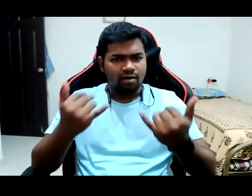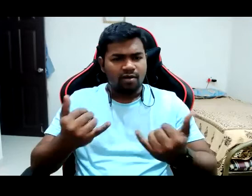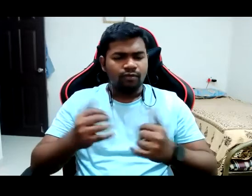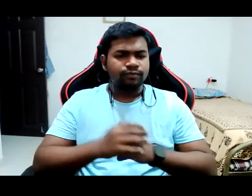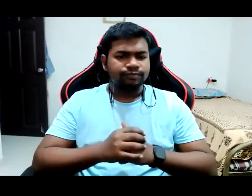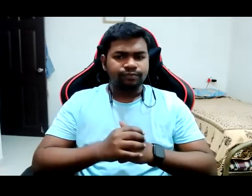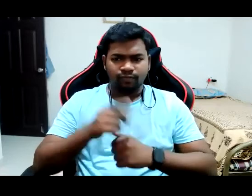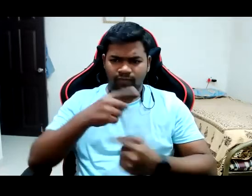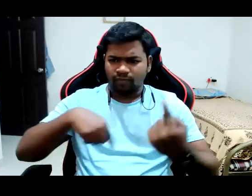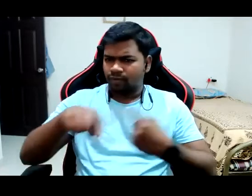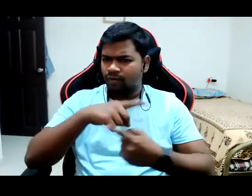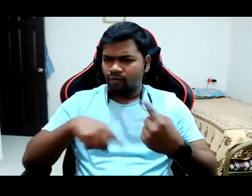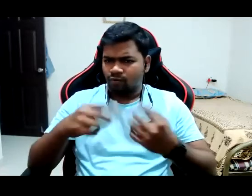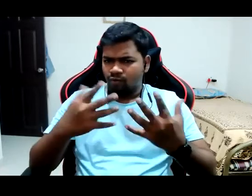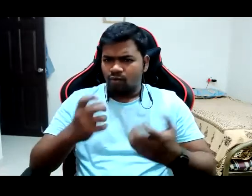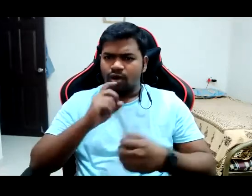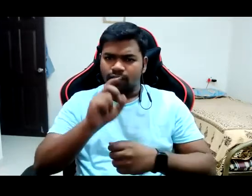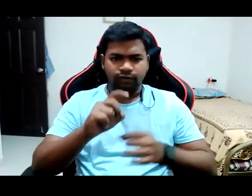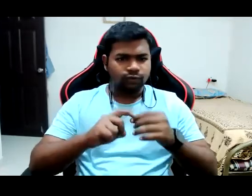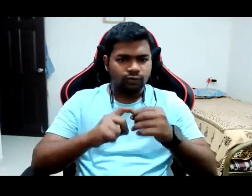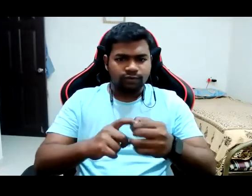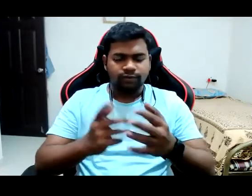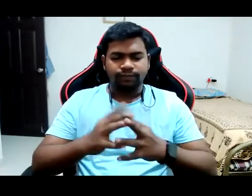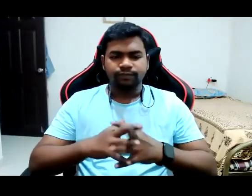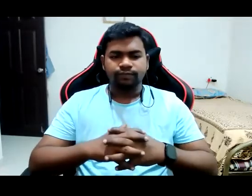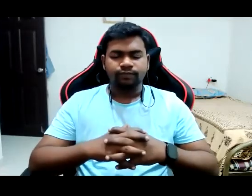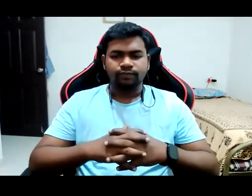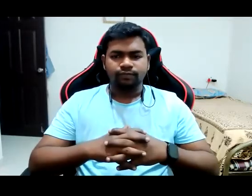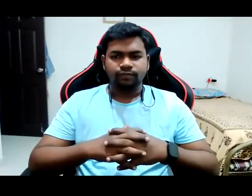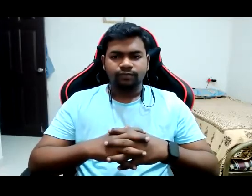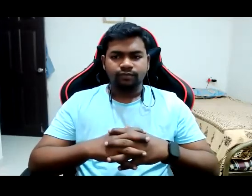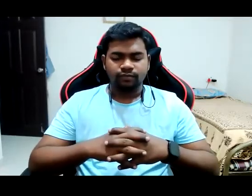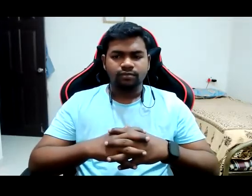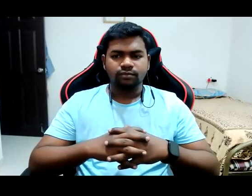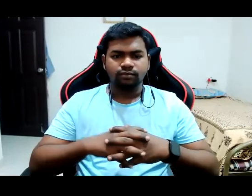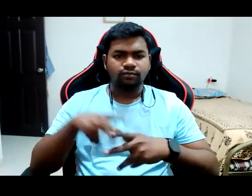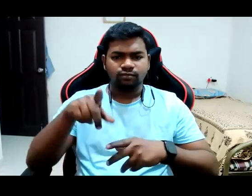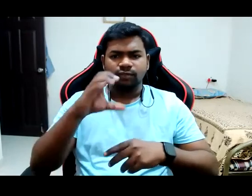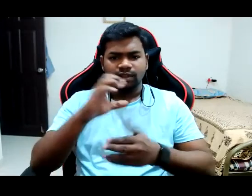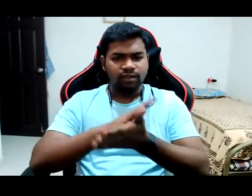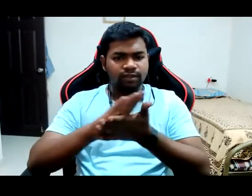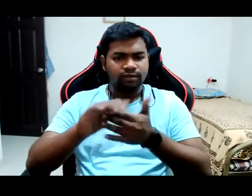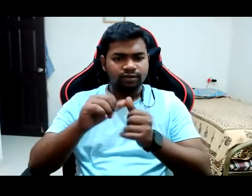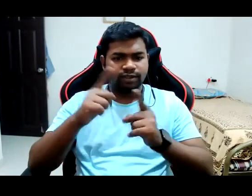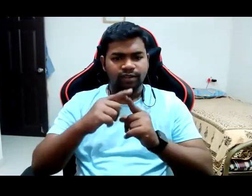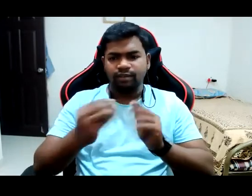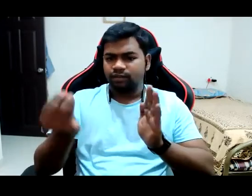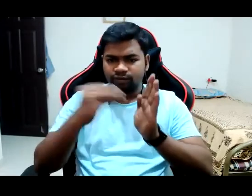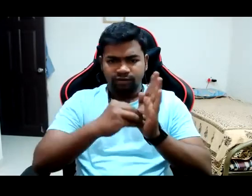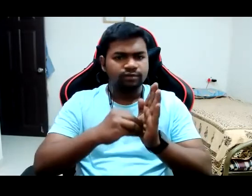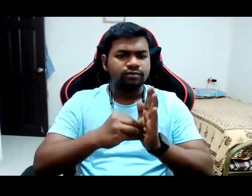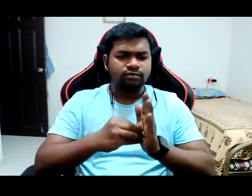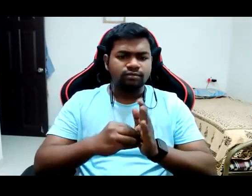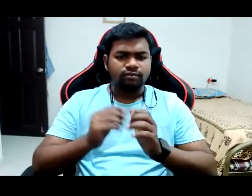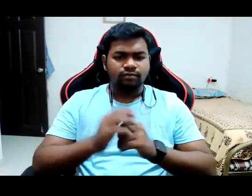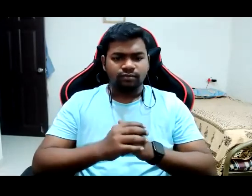anyone have any questions? If you have any questions, you can either unmute yourself or you can put it in chat and we'll take it from there. Again, and throughout the session, feel